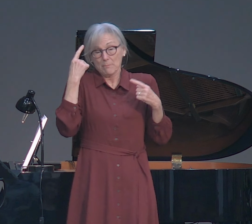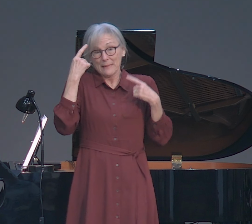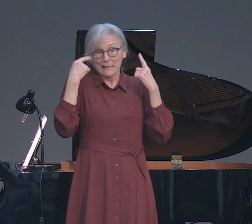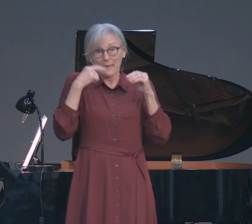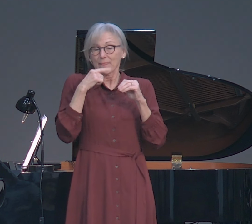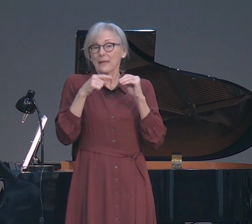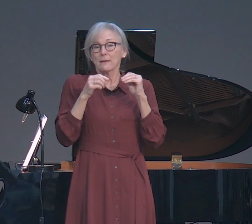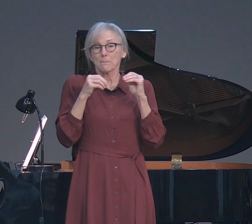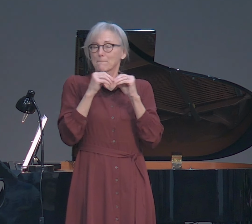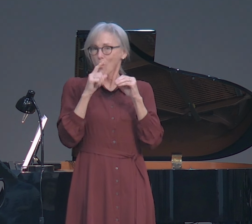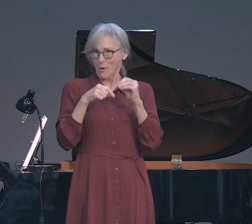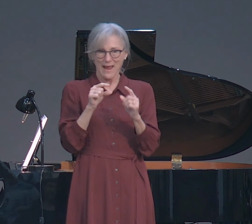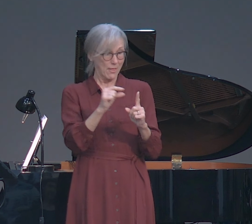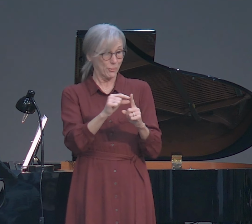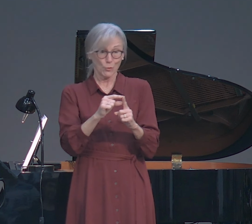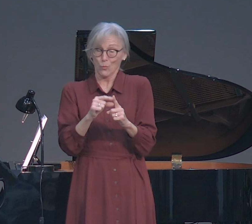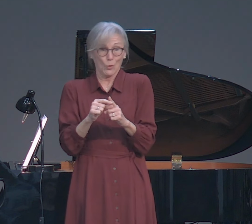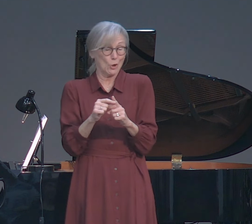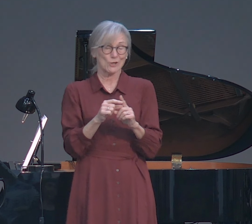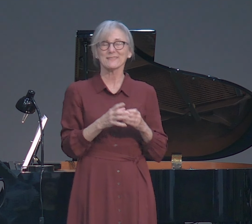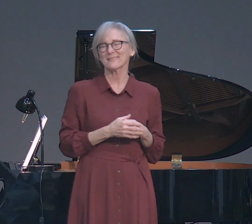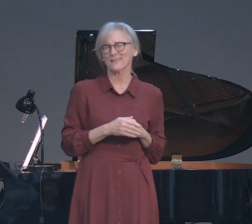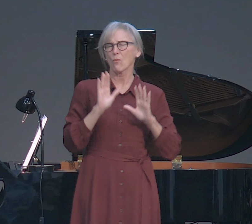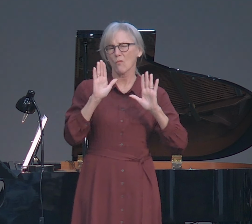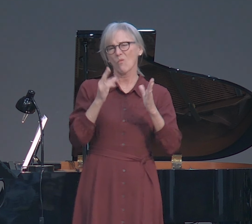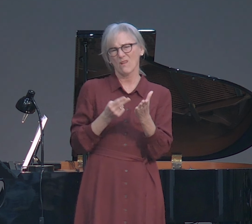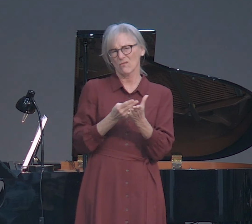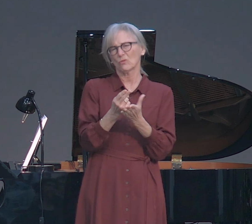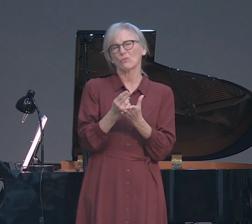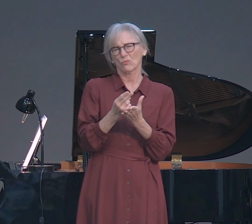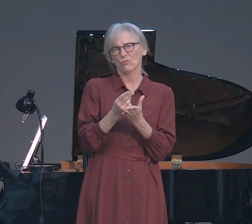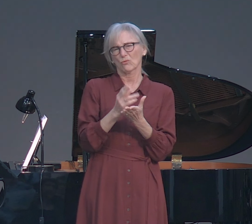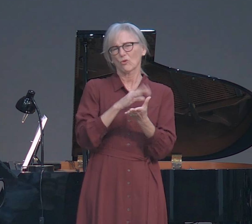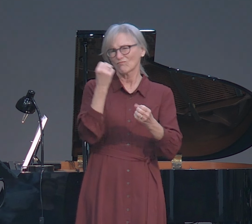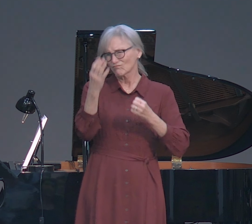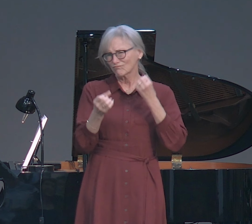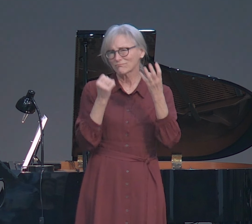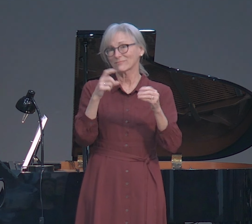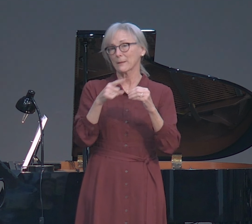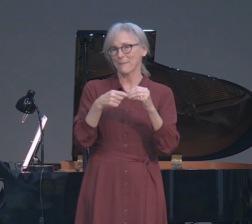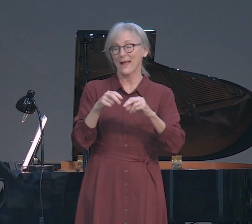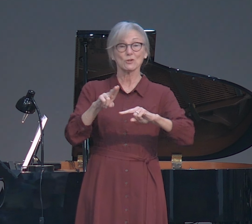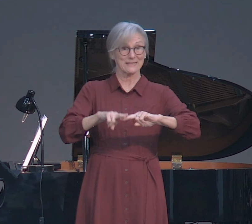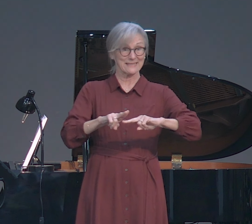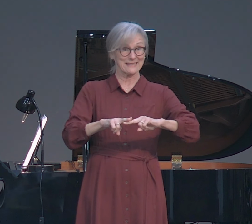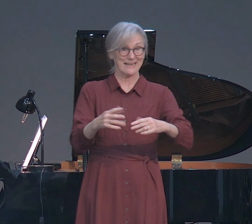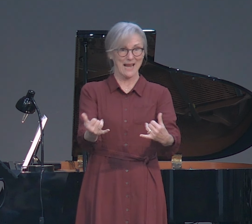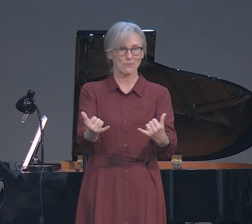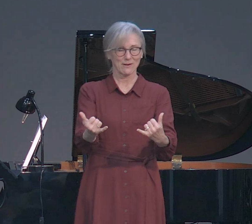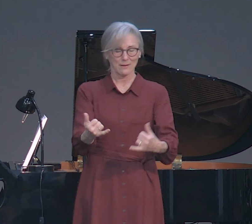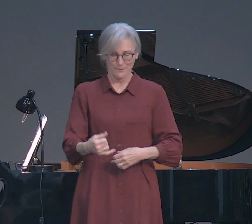feels fresh and new, such great truth for us to sing. You all can be seated.